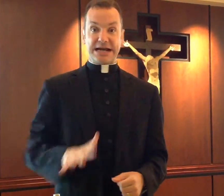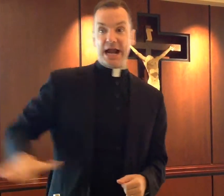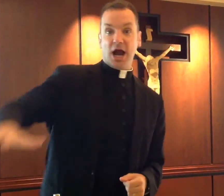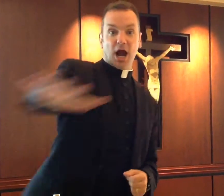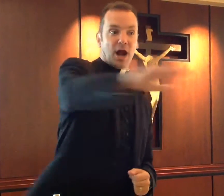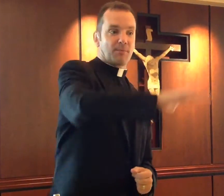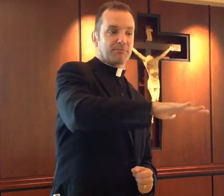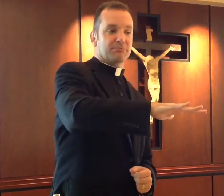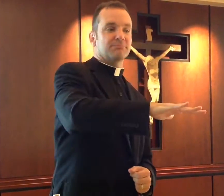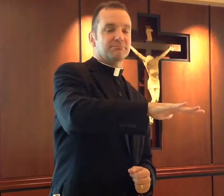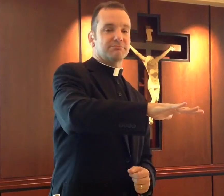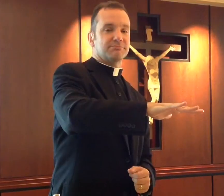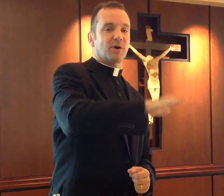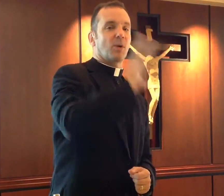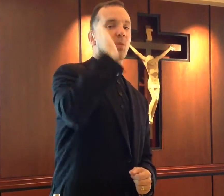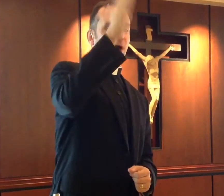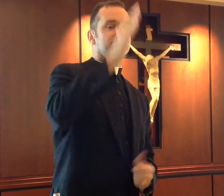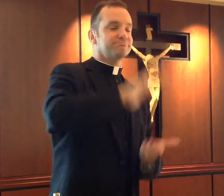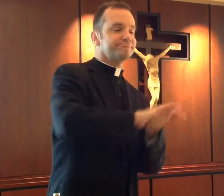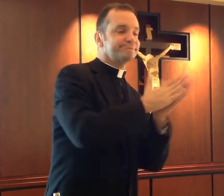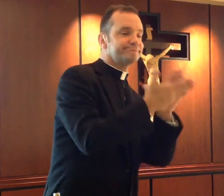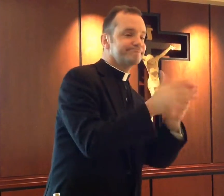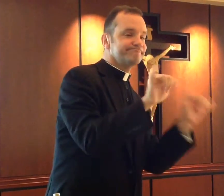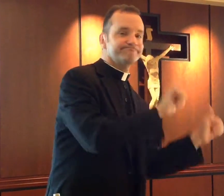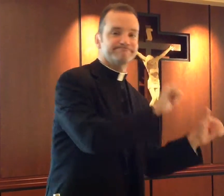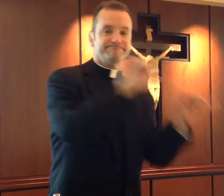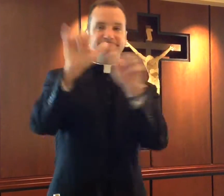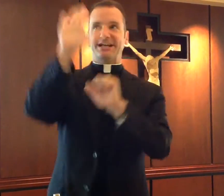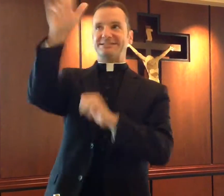world. And then our kingdom will